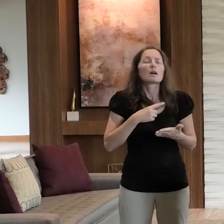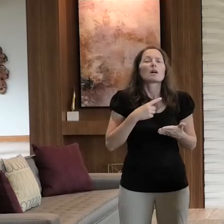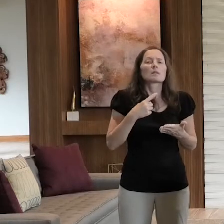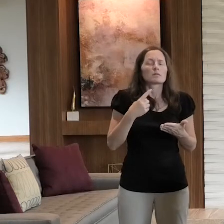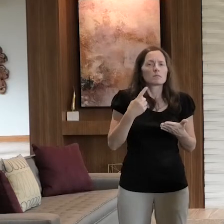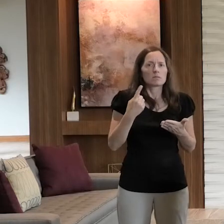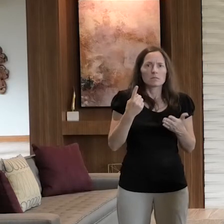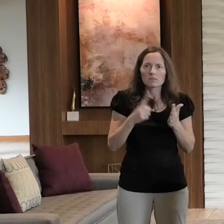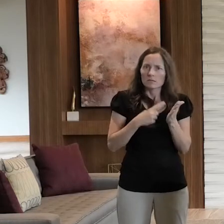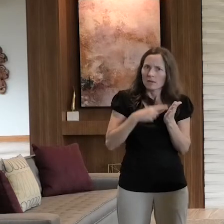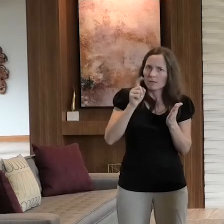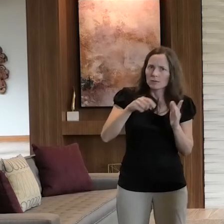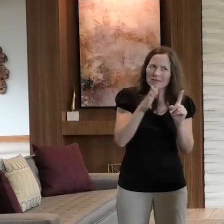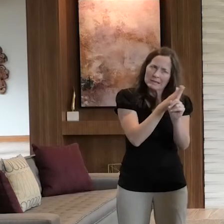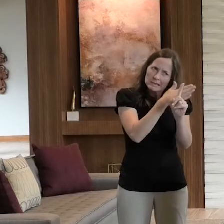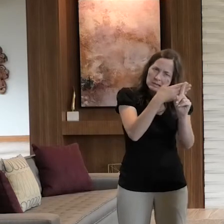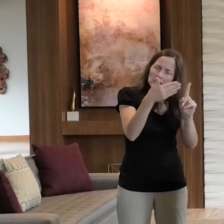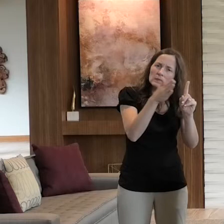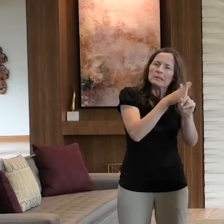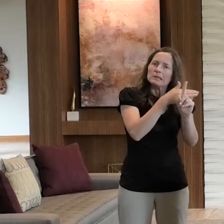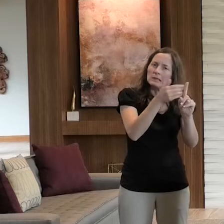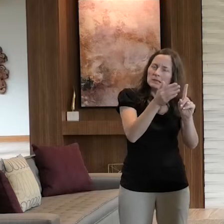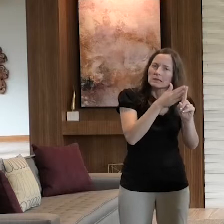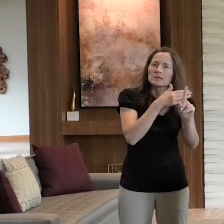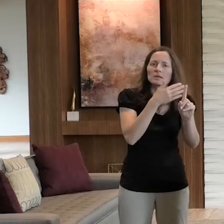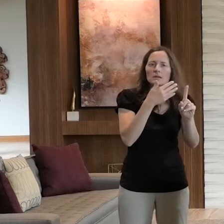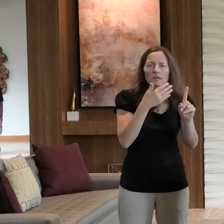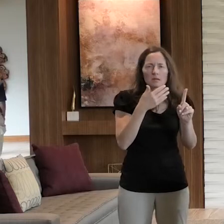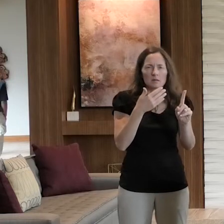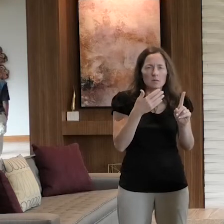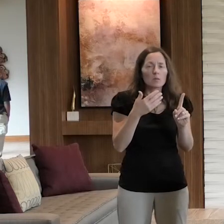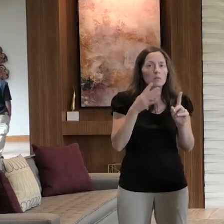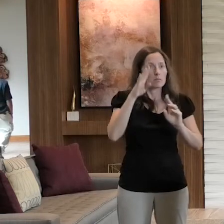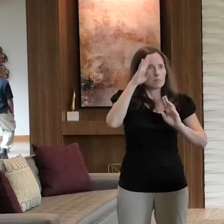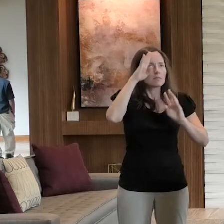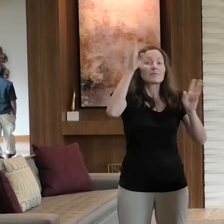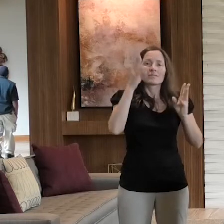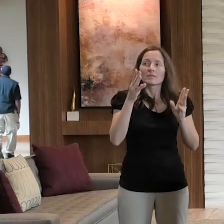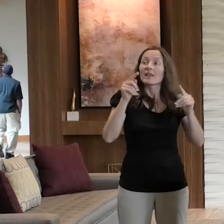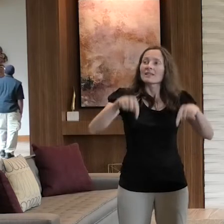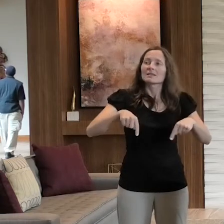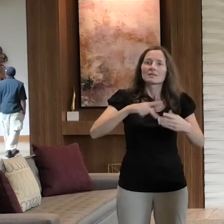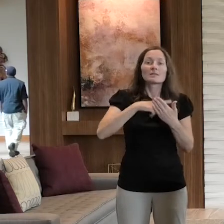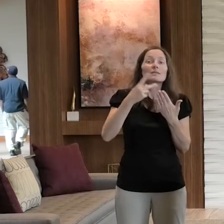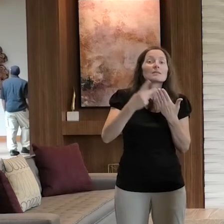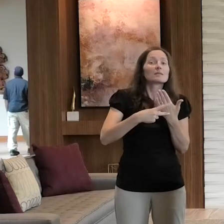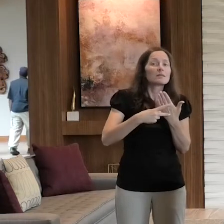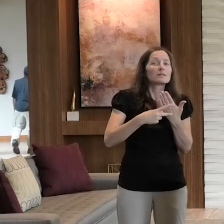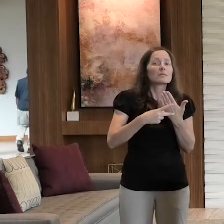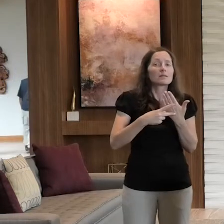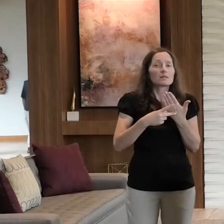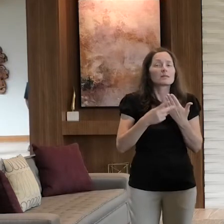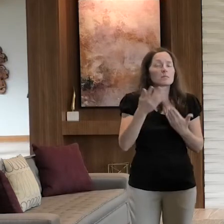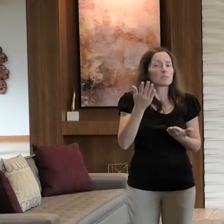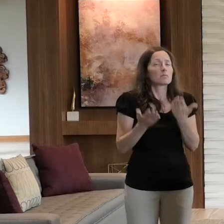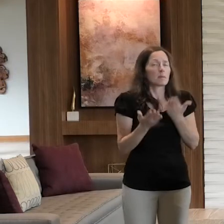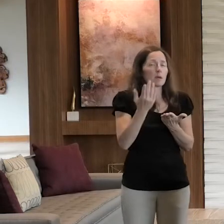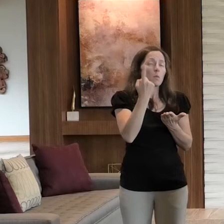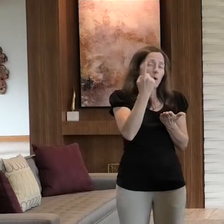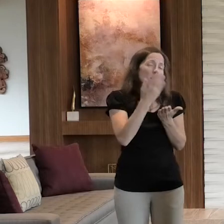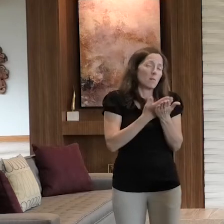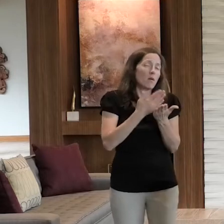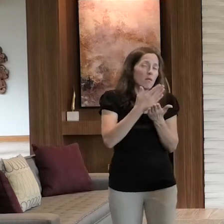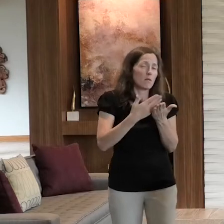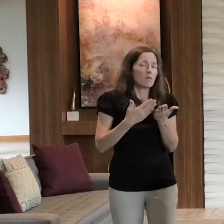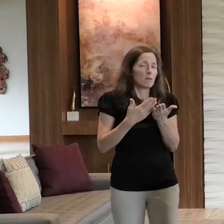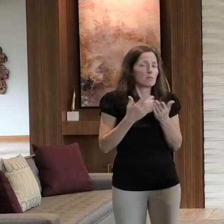with this solution, which is maybe one leg of a multi-legged, three-legged, four-legged stool.